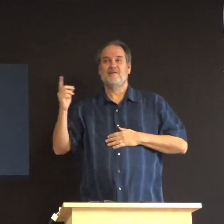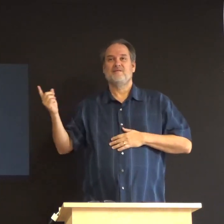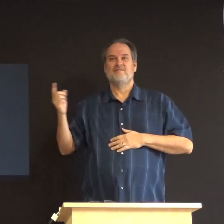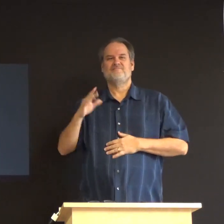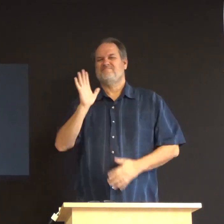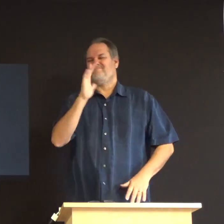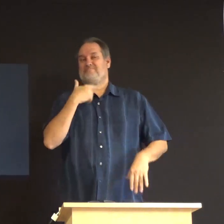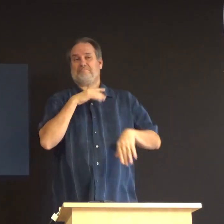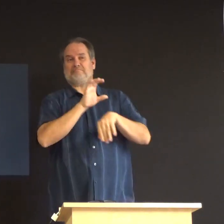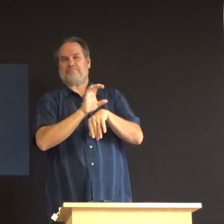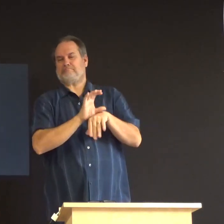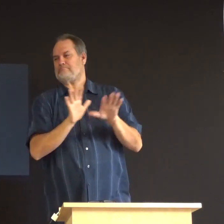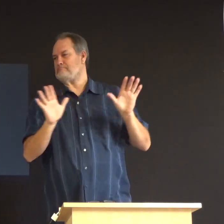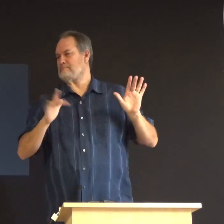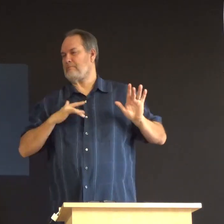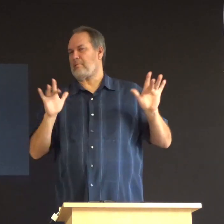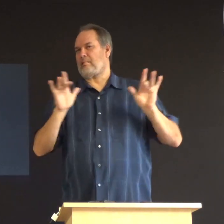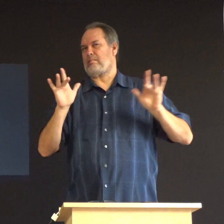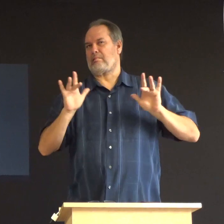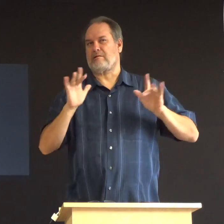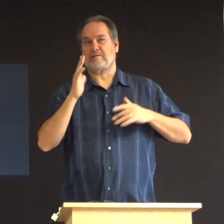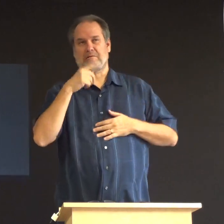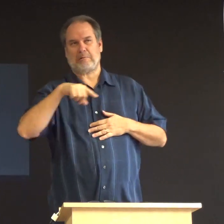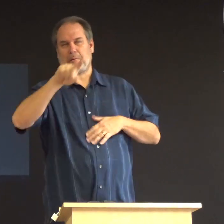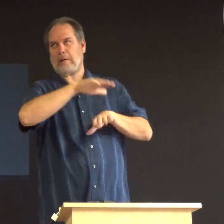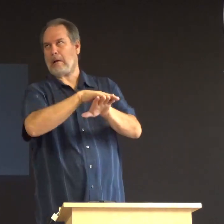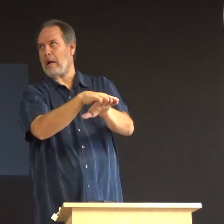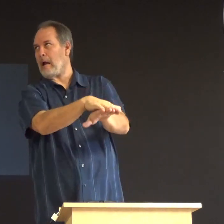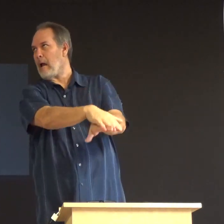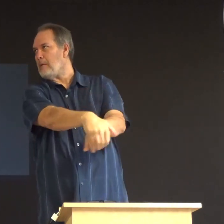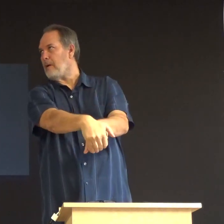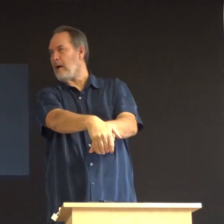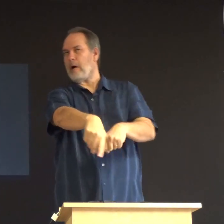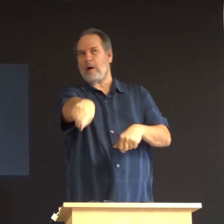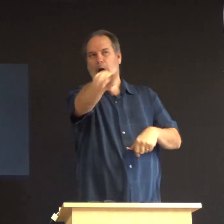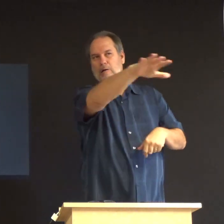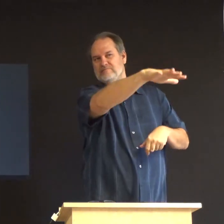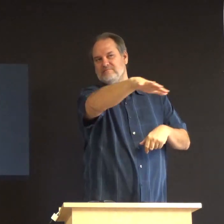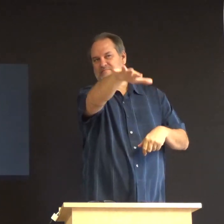Many people sin. They don't want to come to church because they're hypocrites.